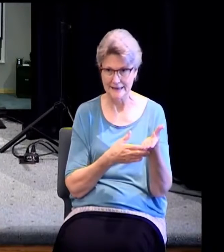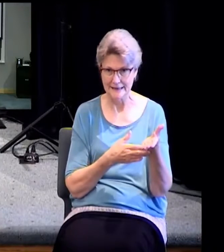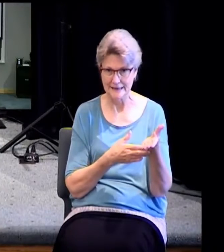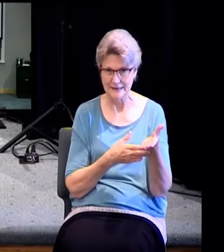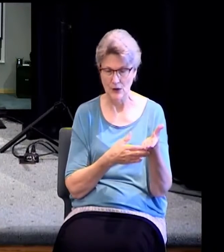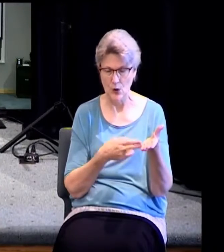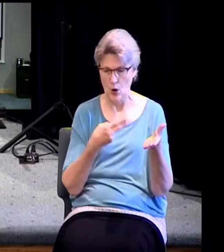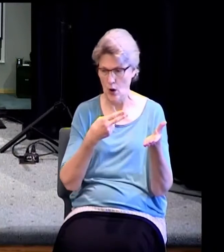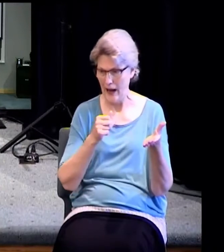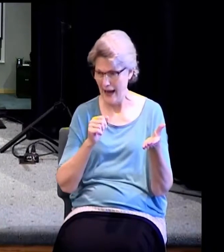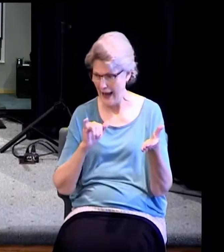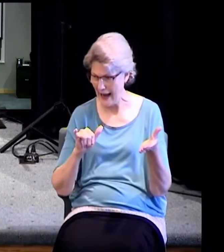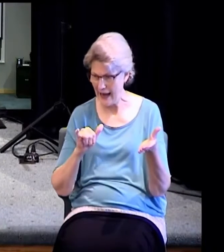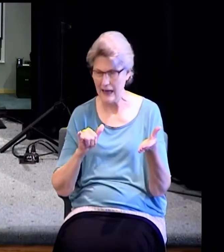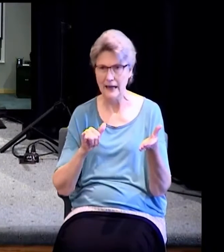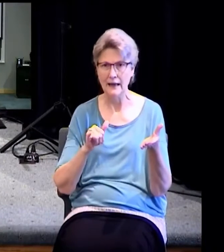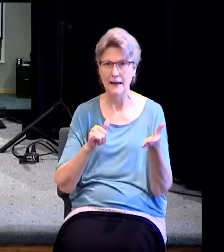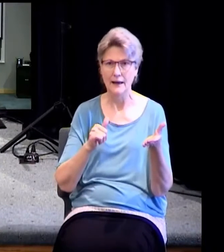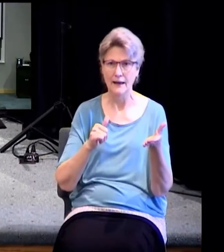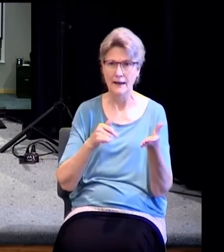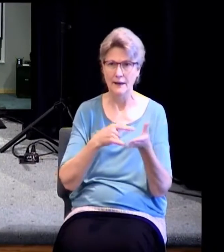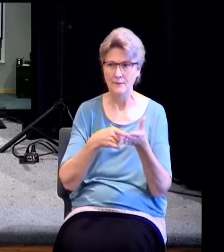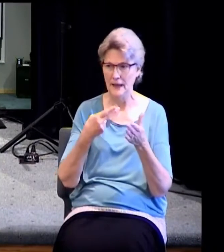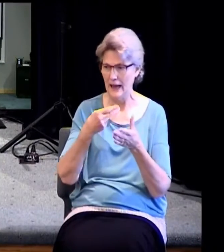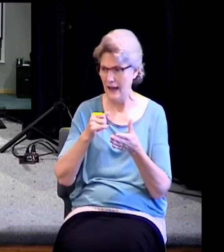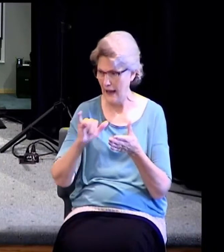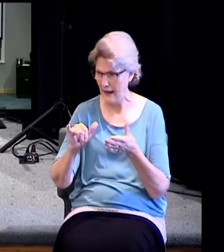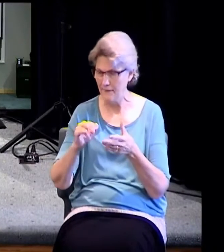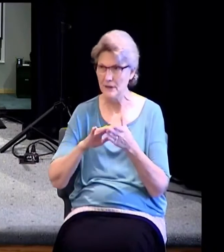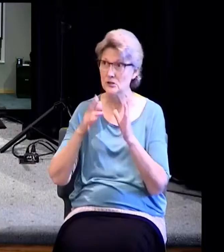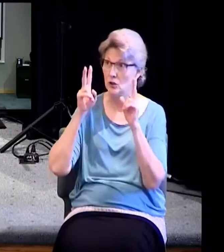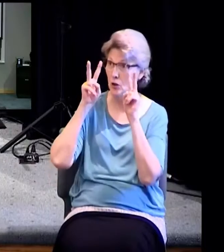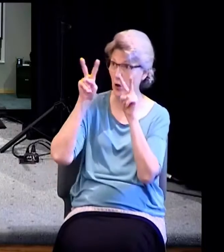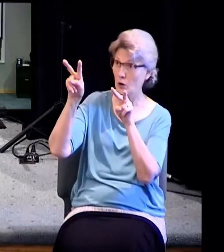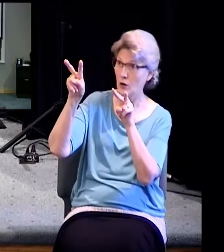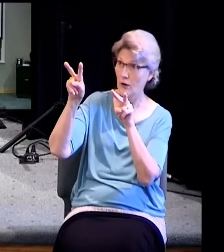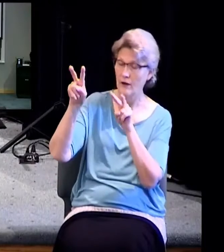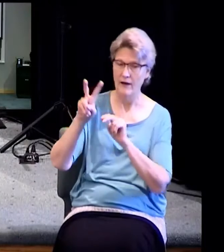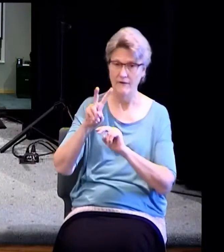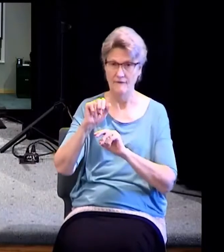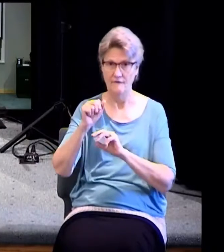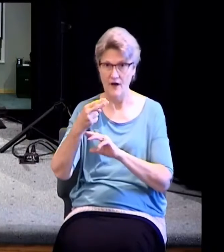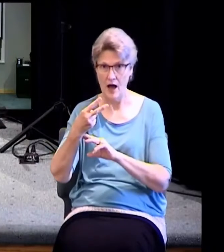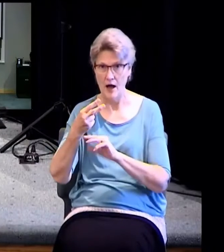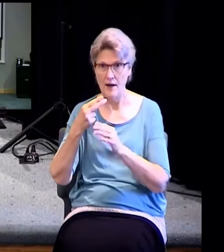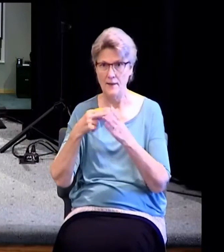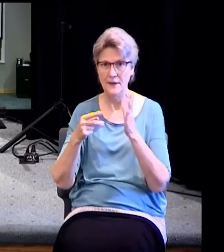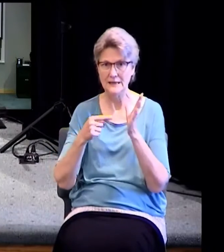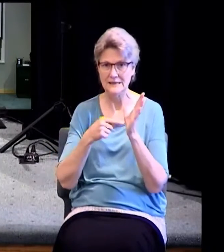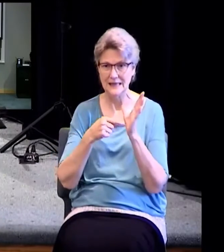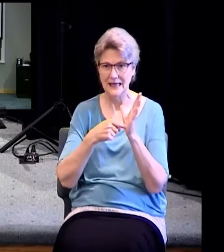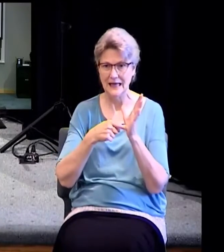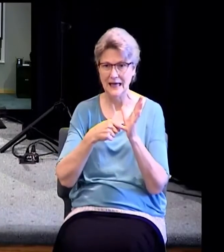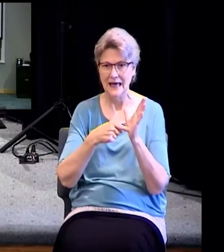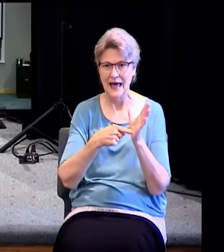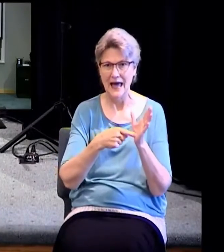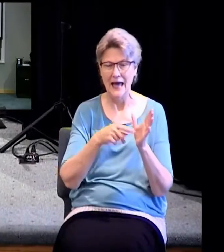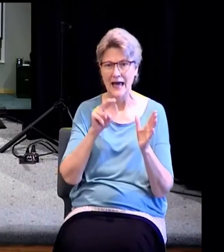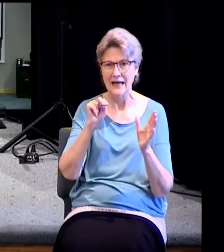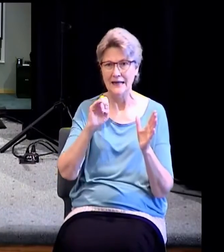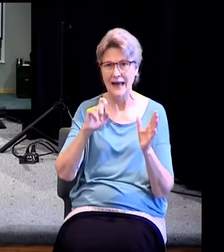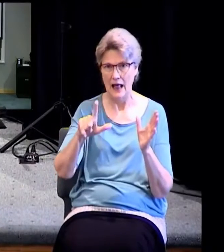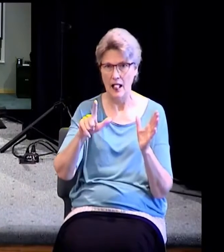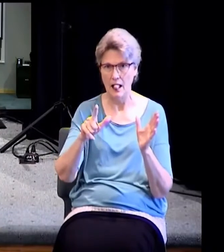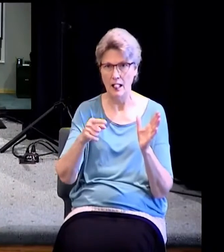you look at Hey, it means behold. When you look at the Vav, it means nail. There's a picture of a nail and then